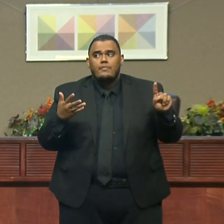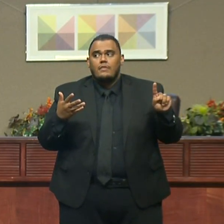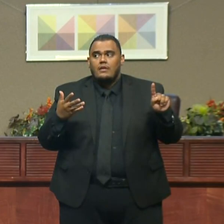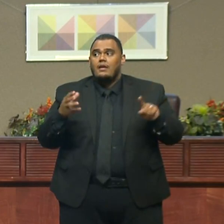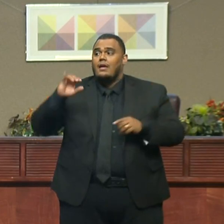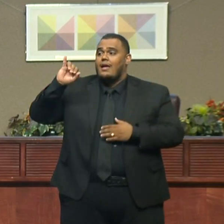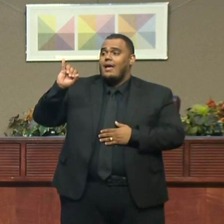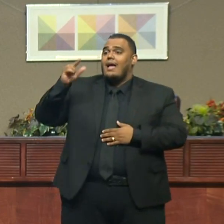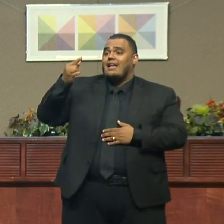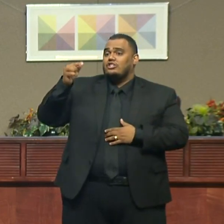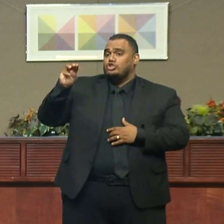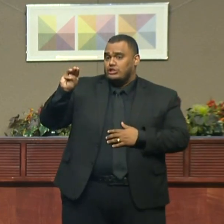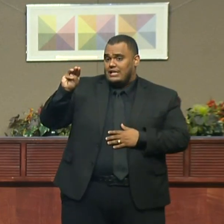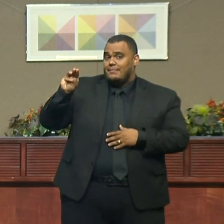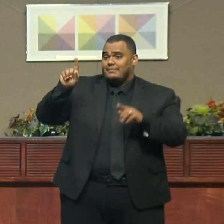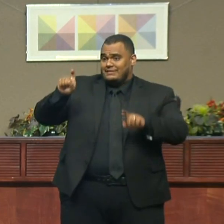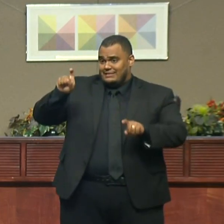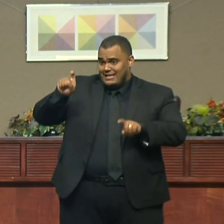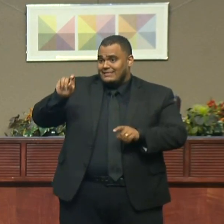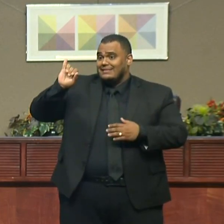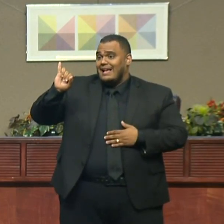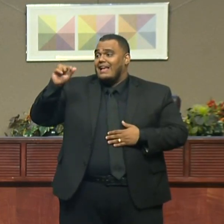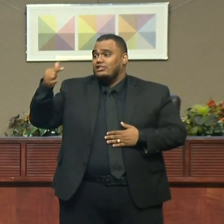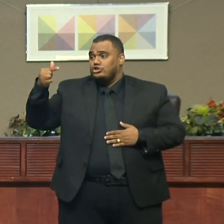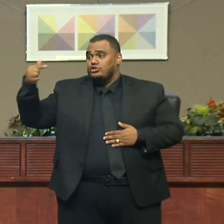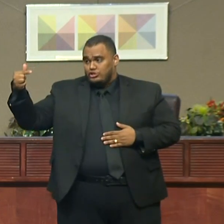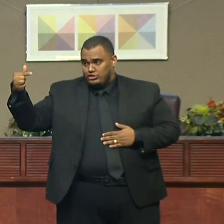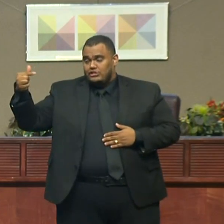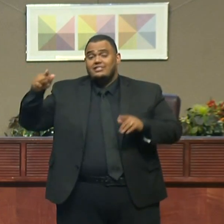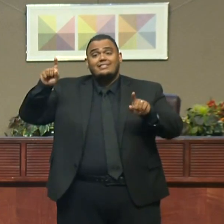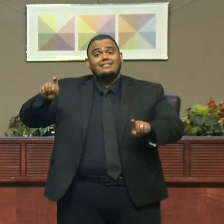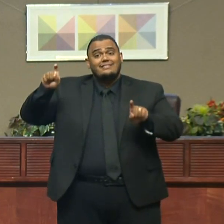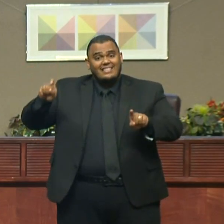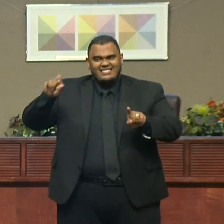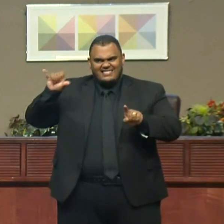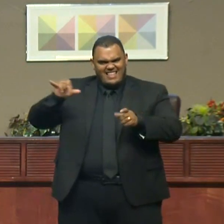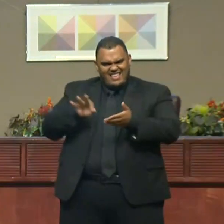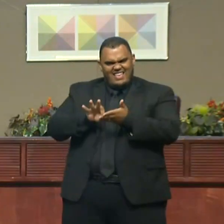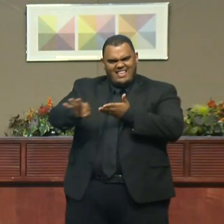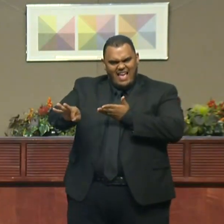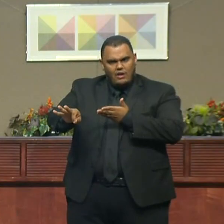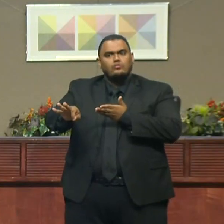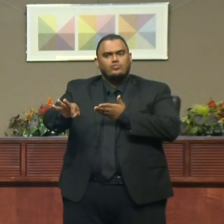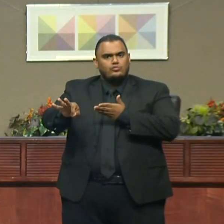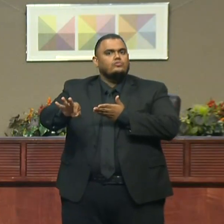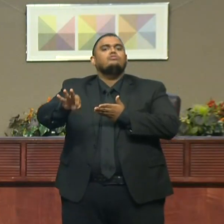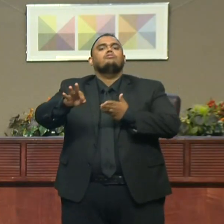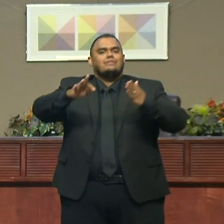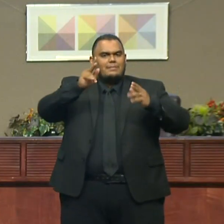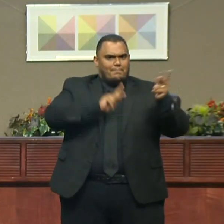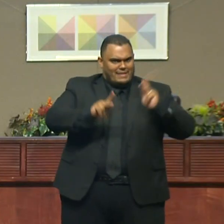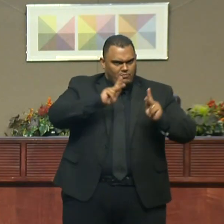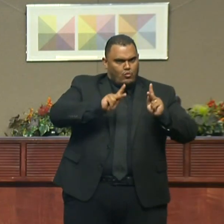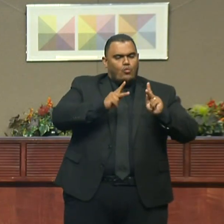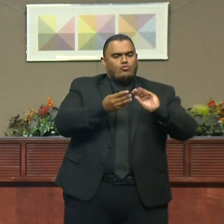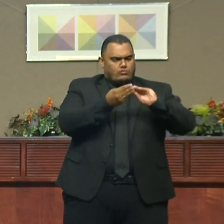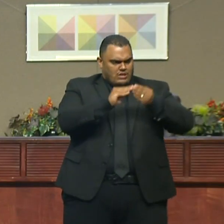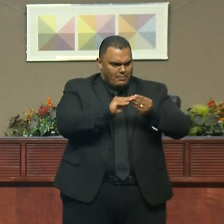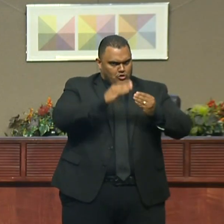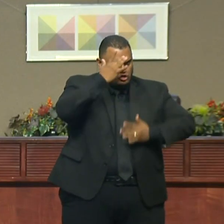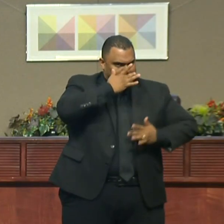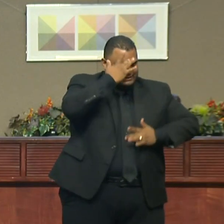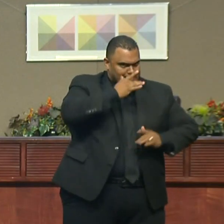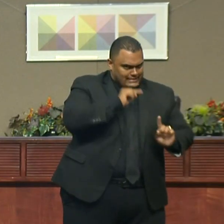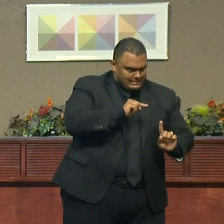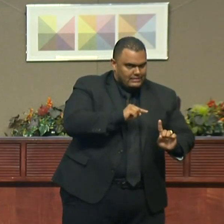IgM test and IgG test count as a case. That is not the case, upon not intended there.